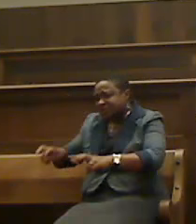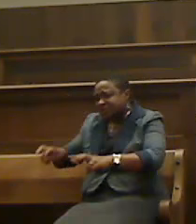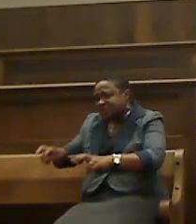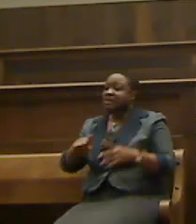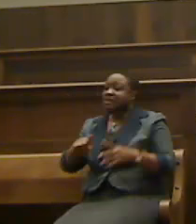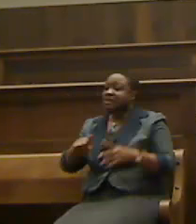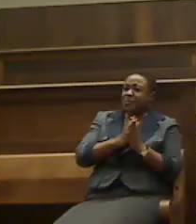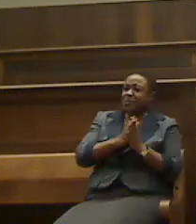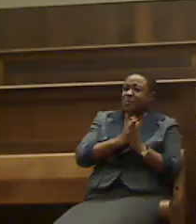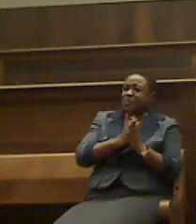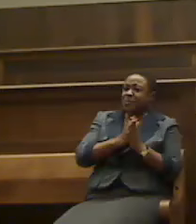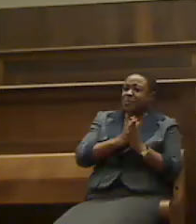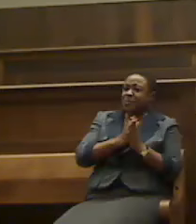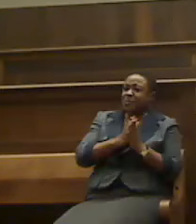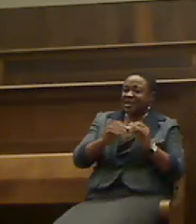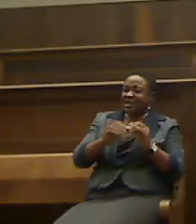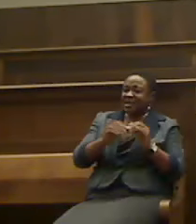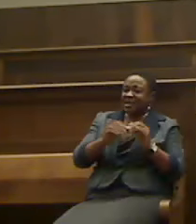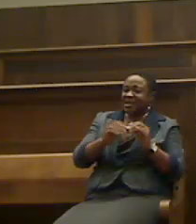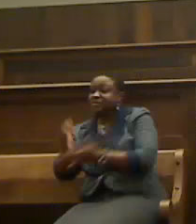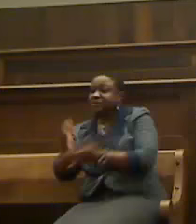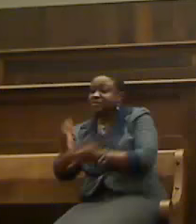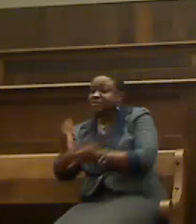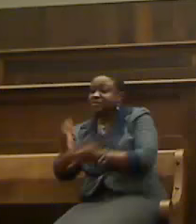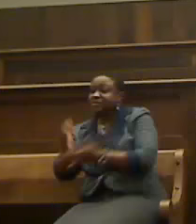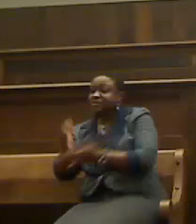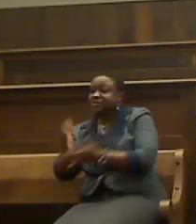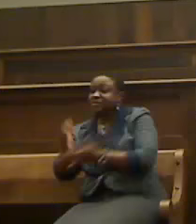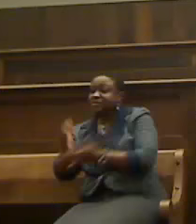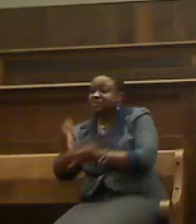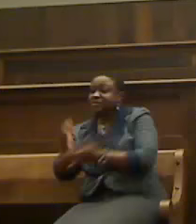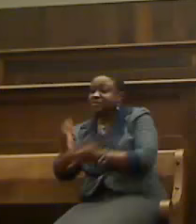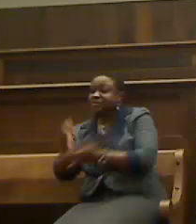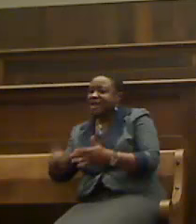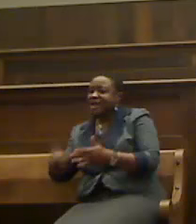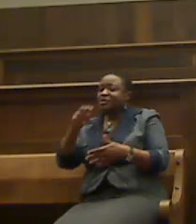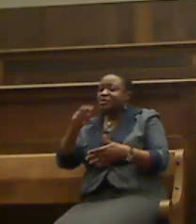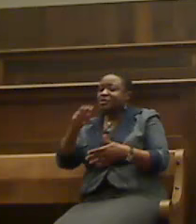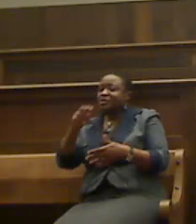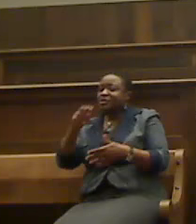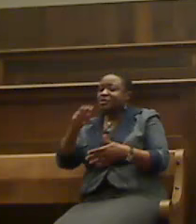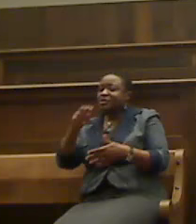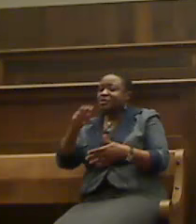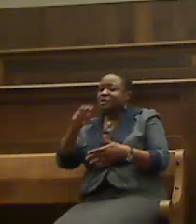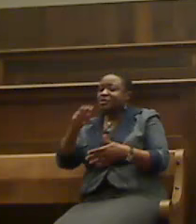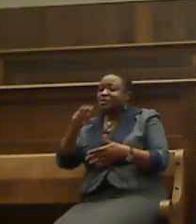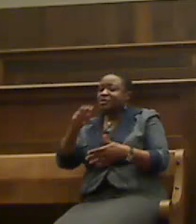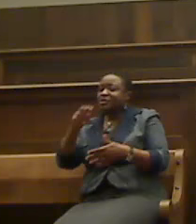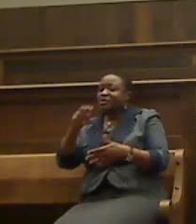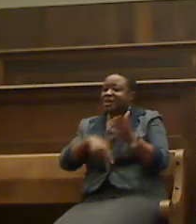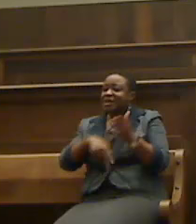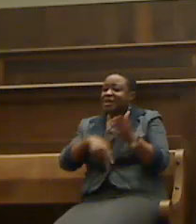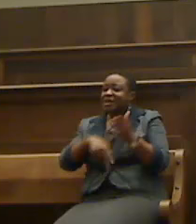last portions, all you have to do is read the crossheads for a scan. And then there's 2 other levels that you can read depending on how deep you want to